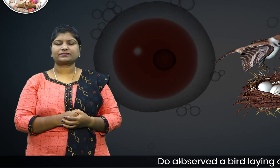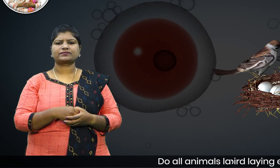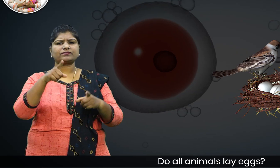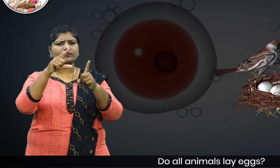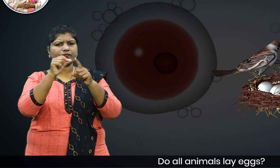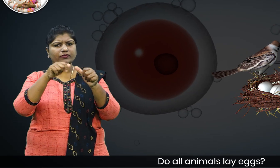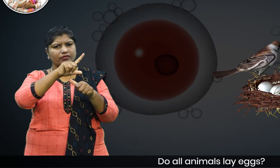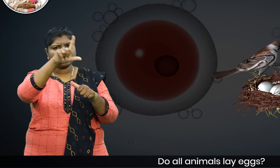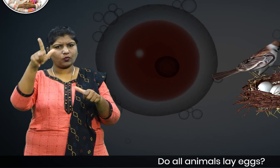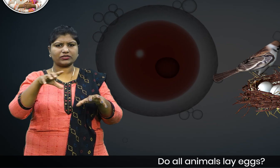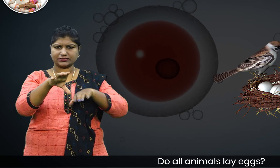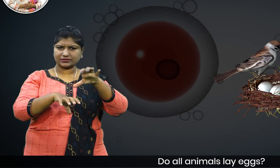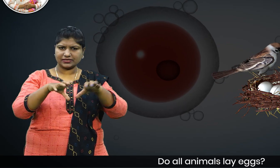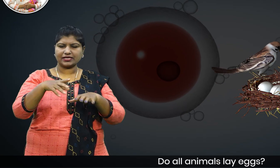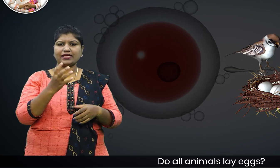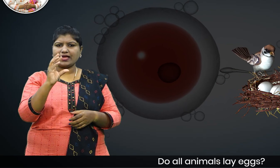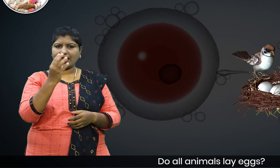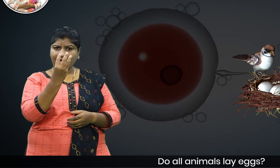Do all the animals lay eggs?